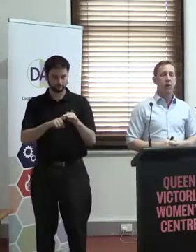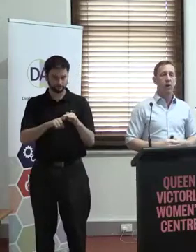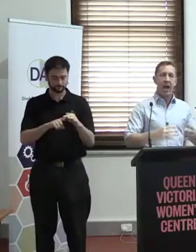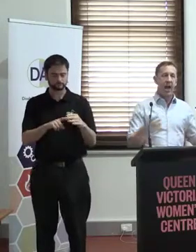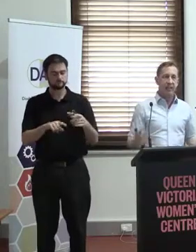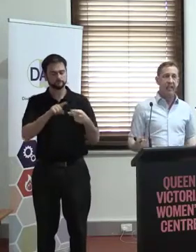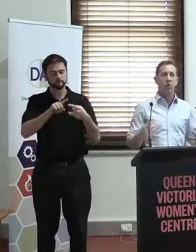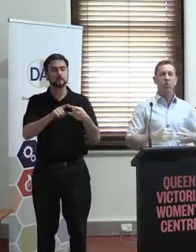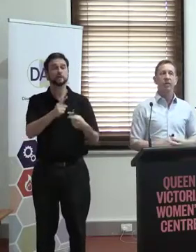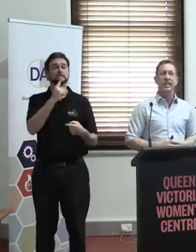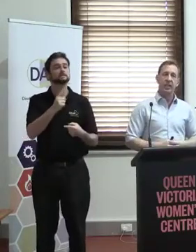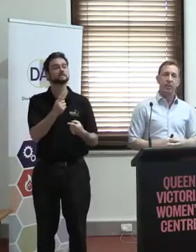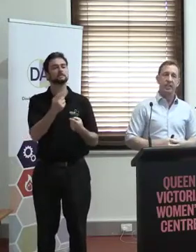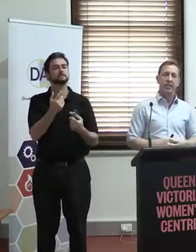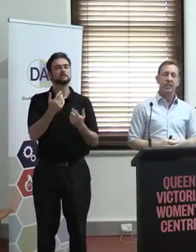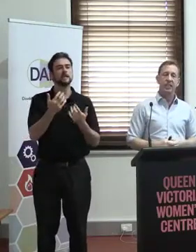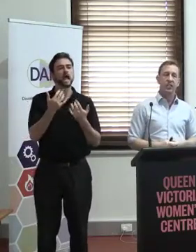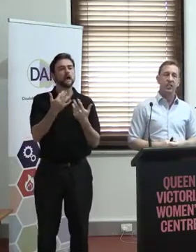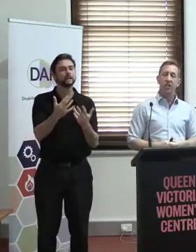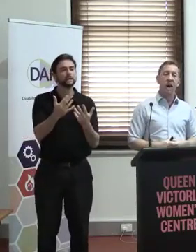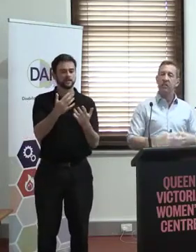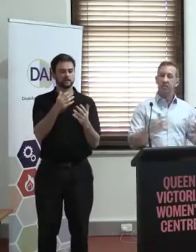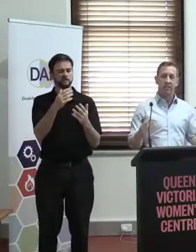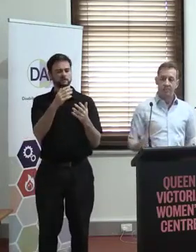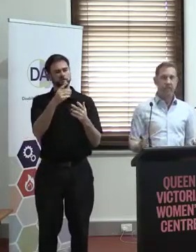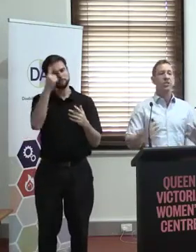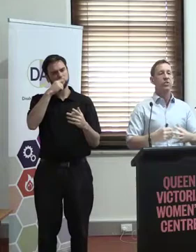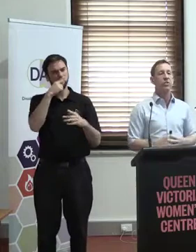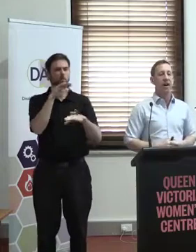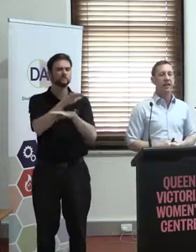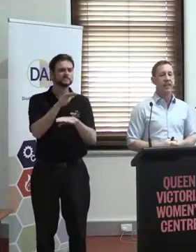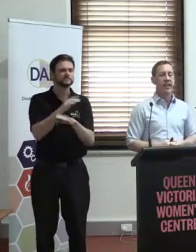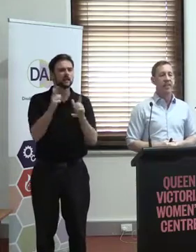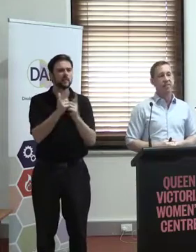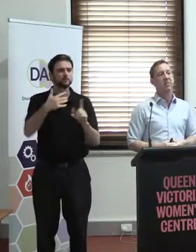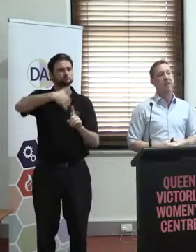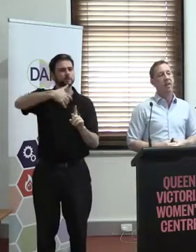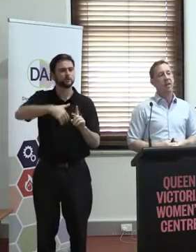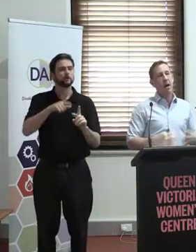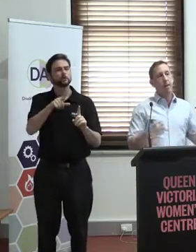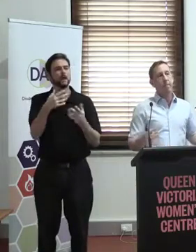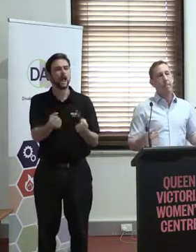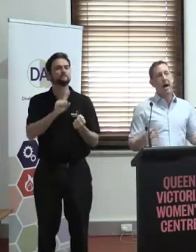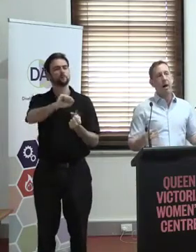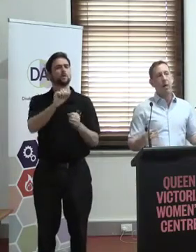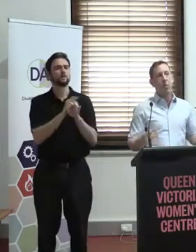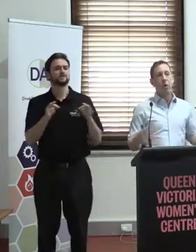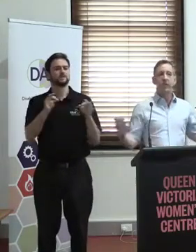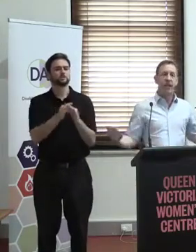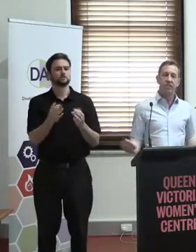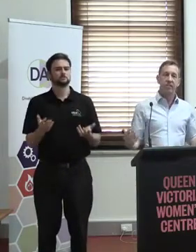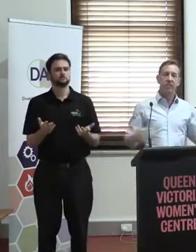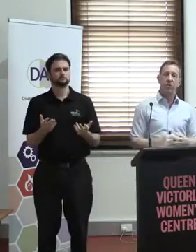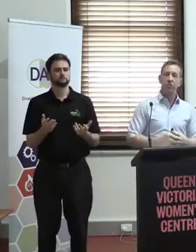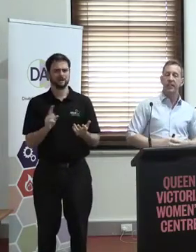to report how many culturally and linguistically diverse clients you are seeing. But